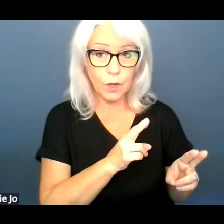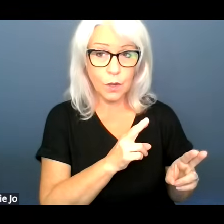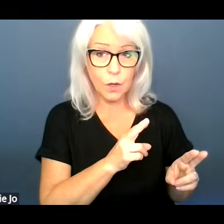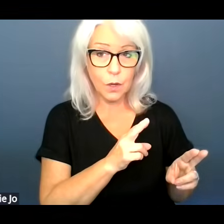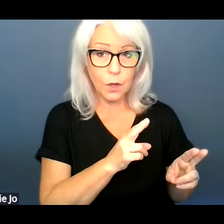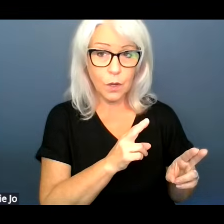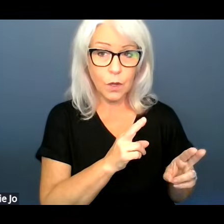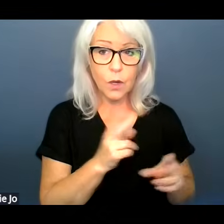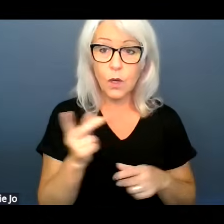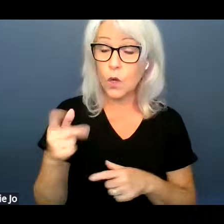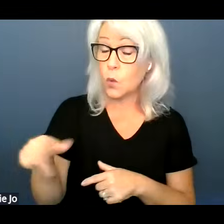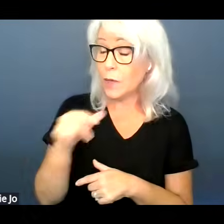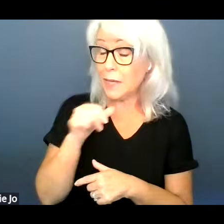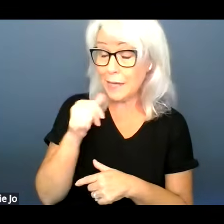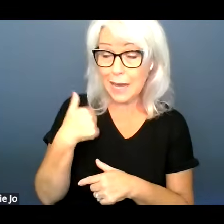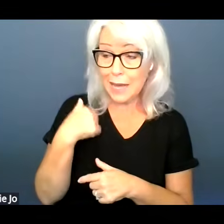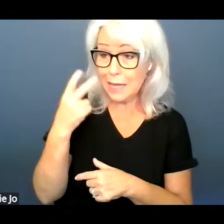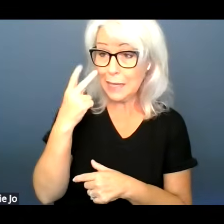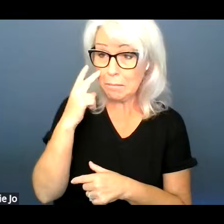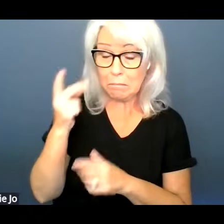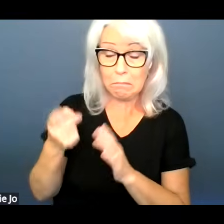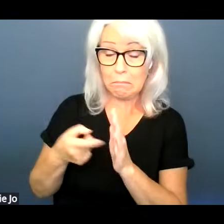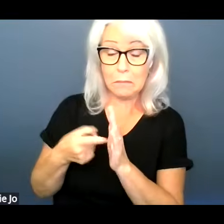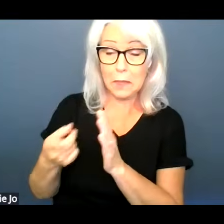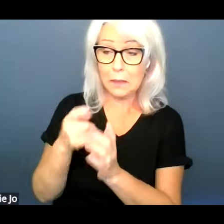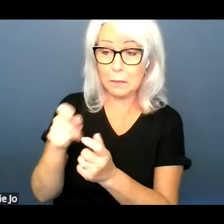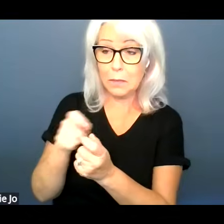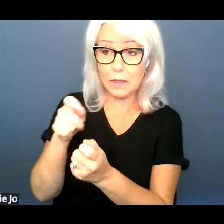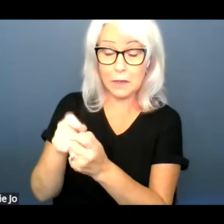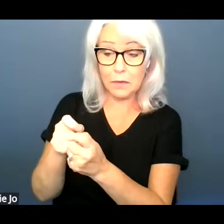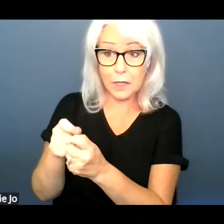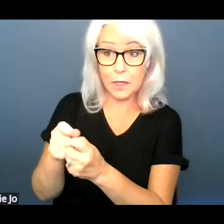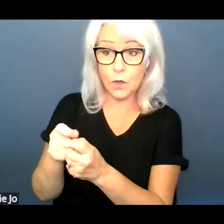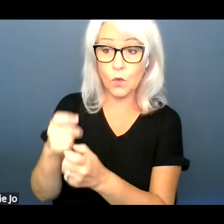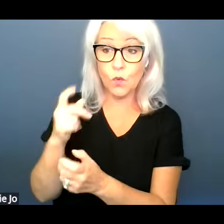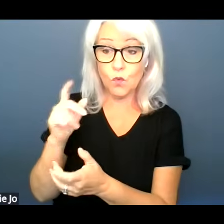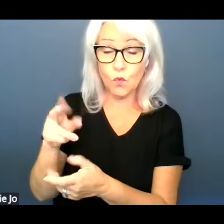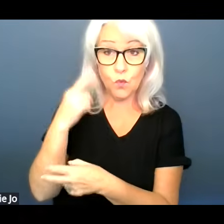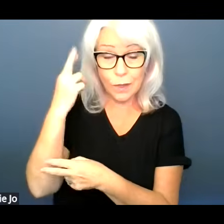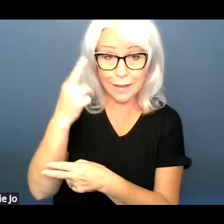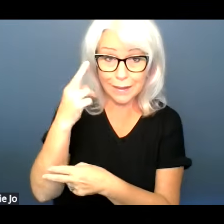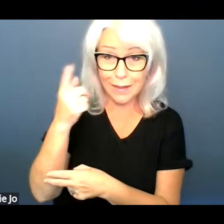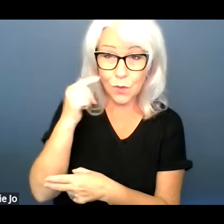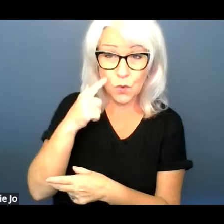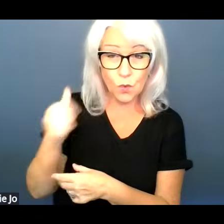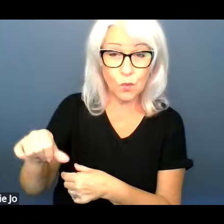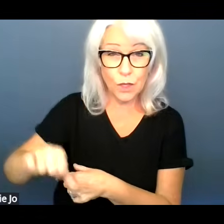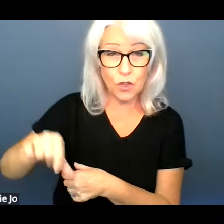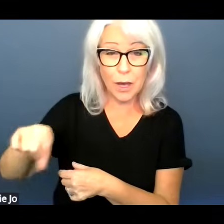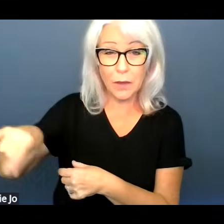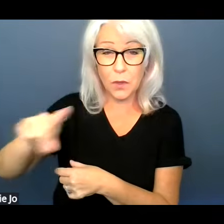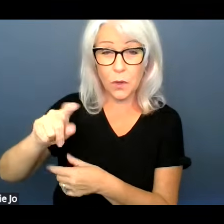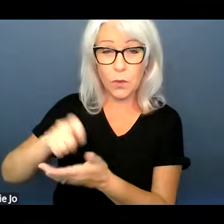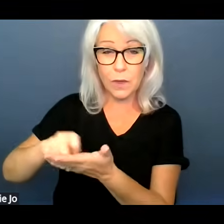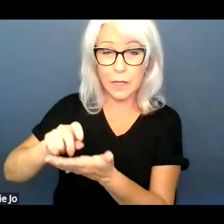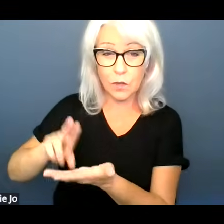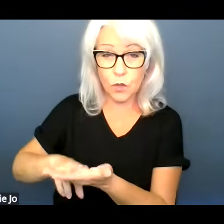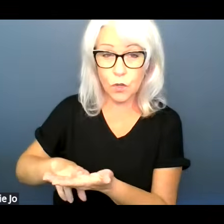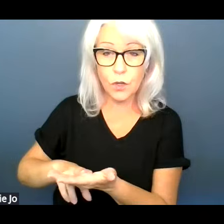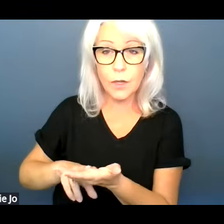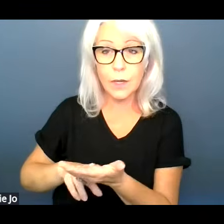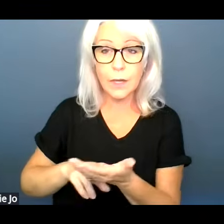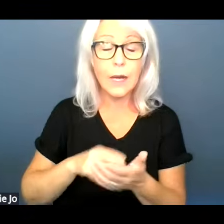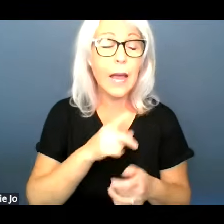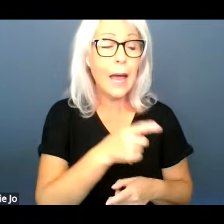reject signatures on that for that reason. I similarly do not see any reason to reject signatures on that basis. You can